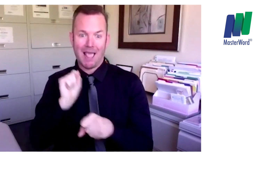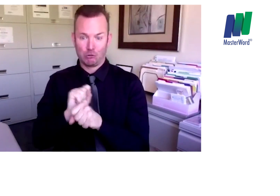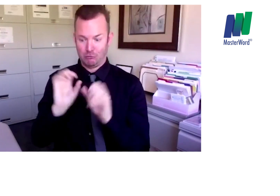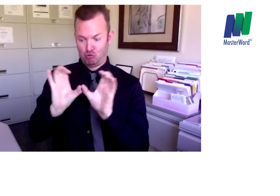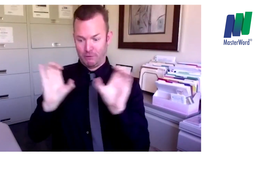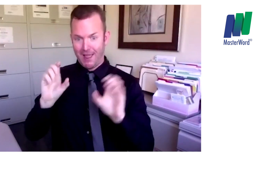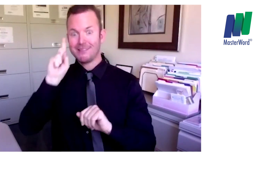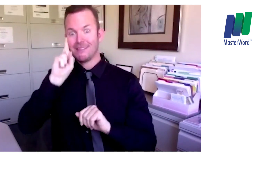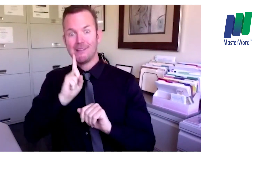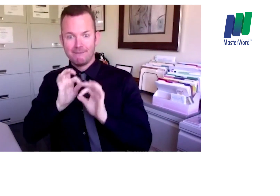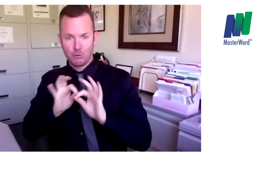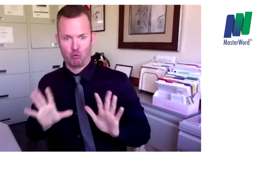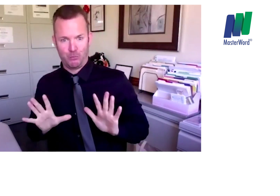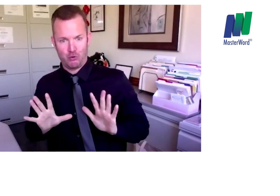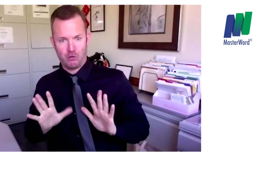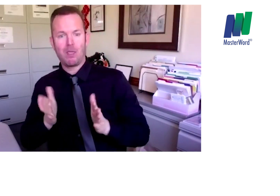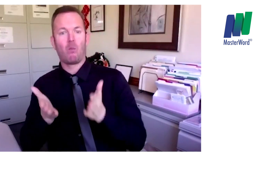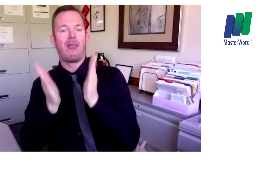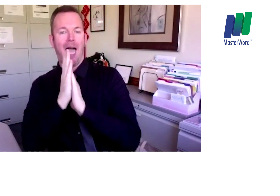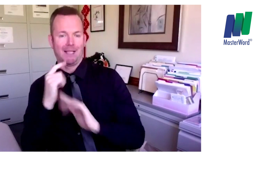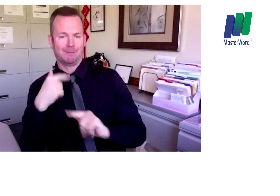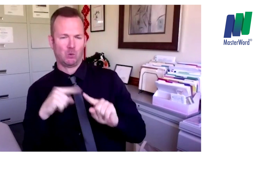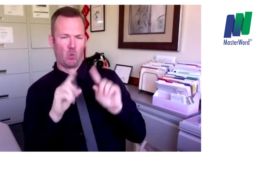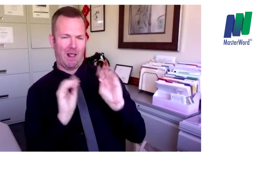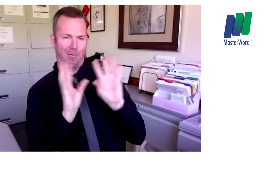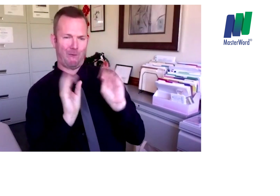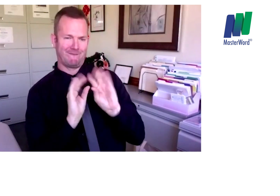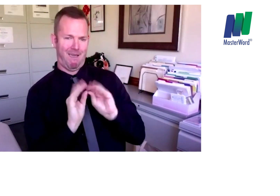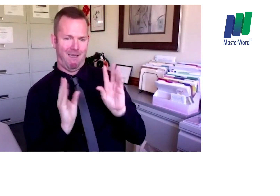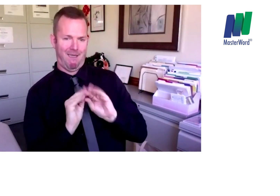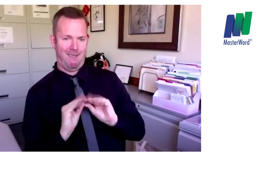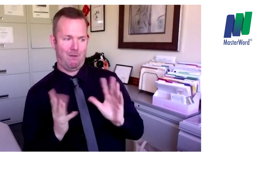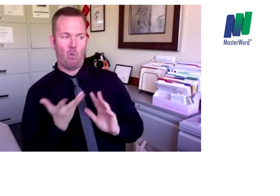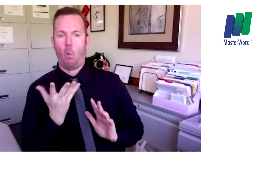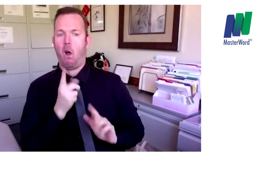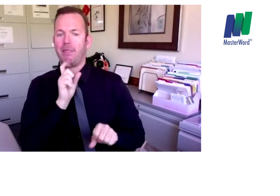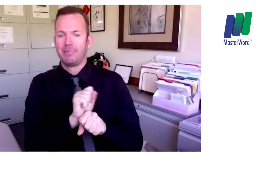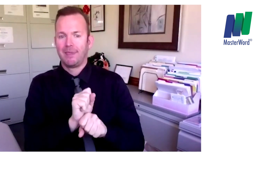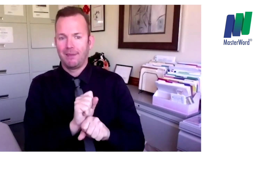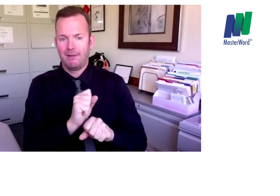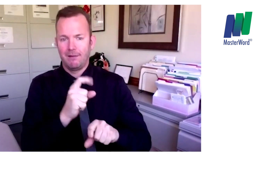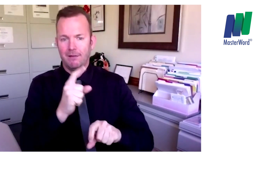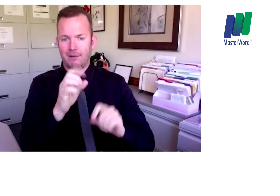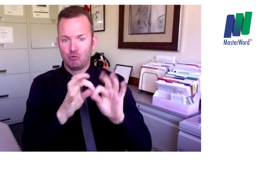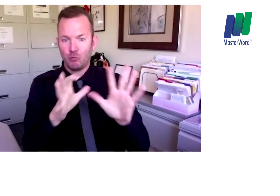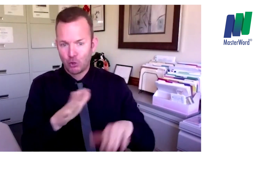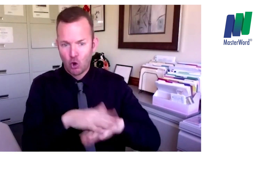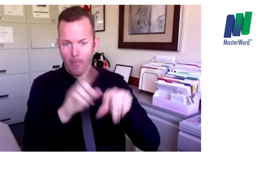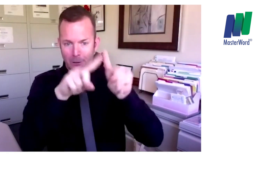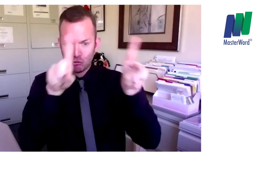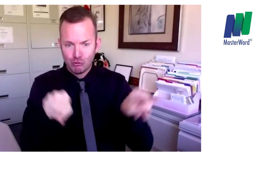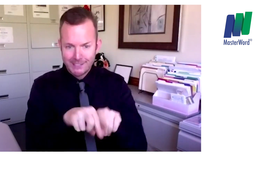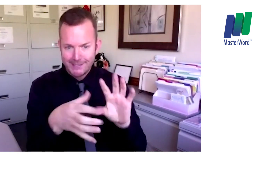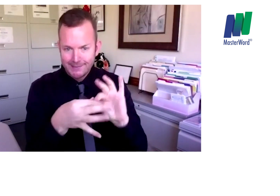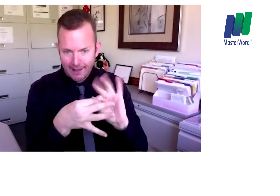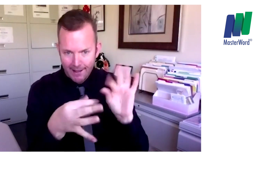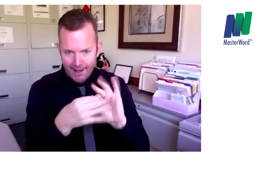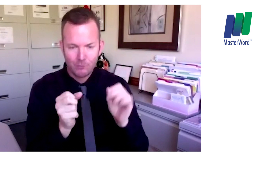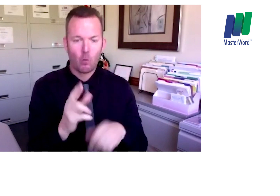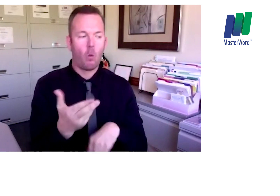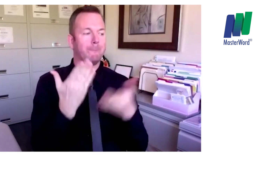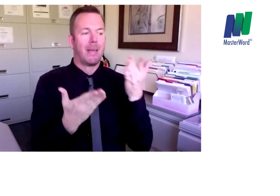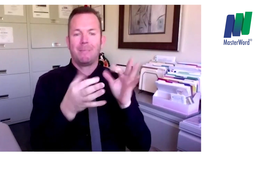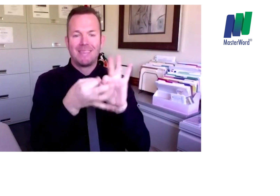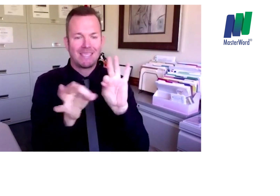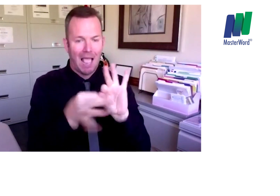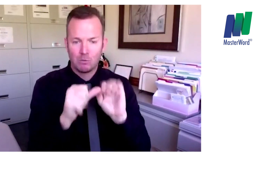call me directly because I'm certified, I'm a deaf interpreter, and they asked me to clarify something that they've actually seen or they read in English because they didn't